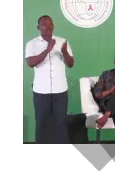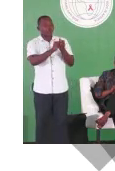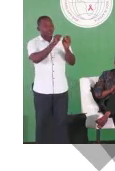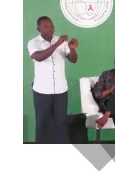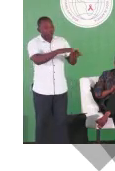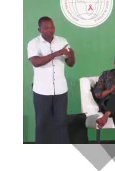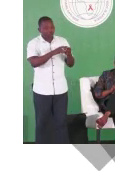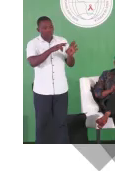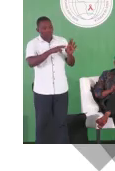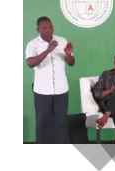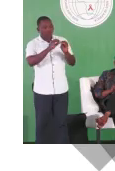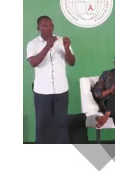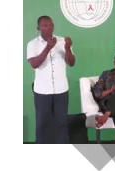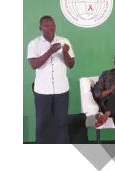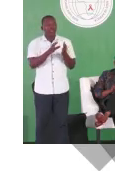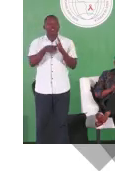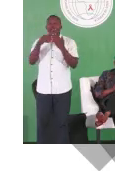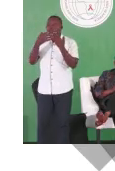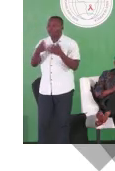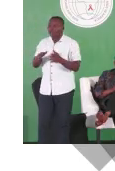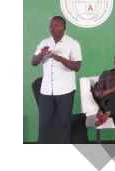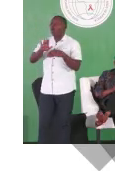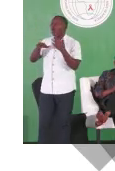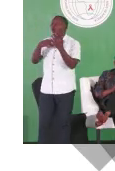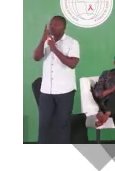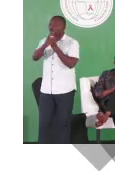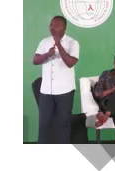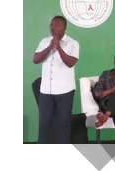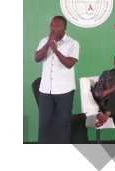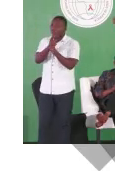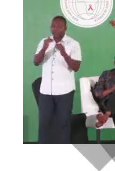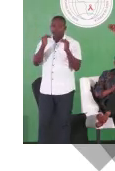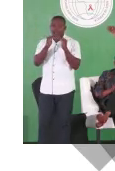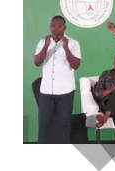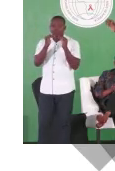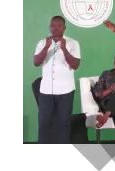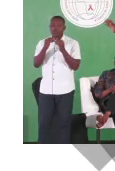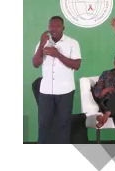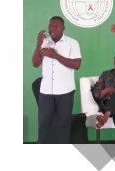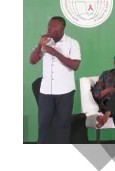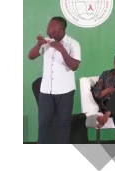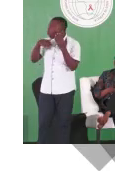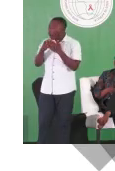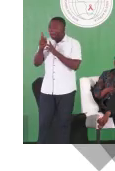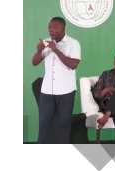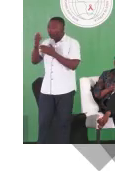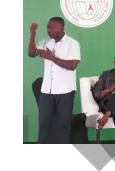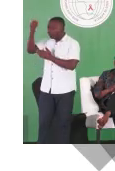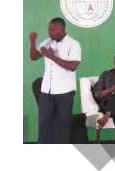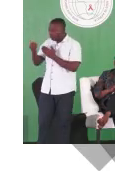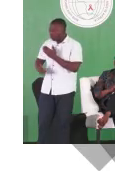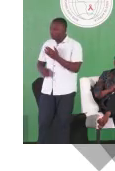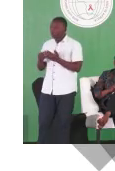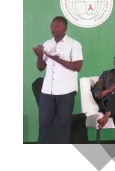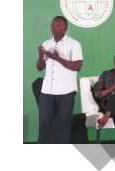regional office, and eventually gets to the global level. You can see all the people involved on either side of the slide. Next